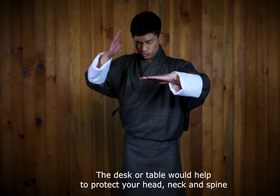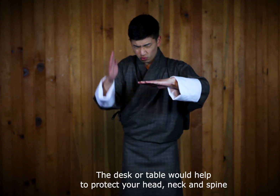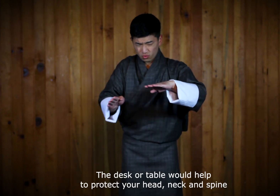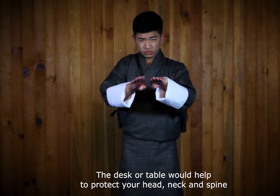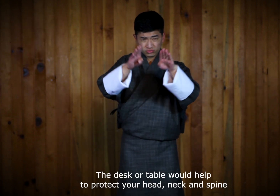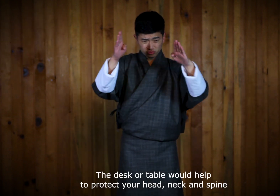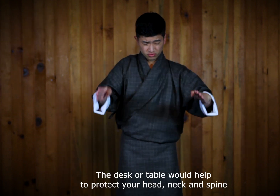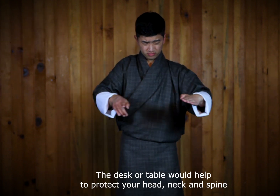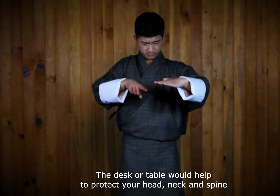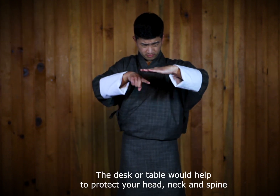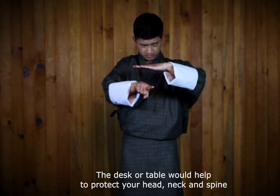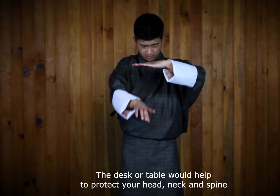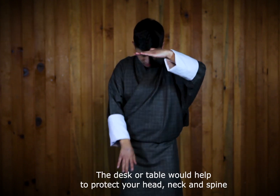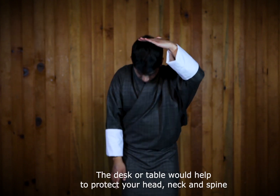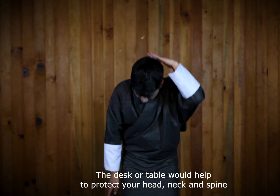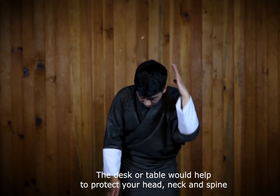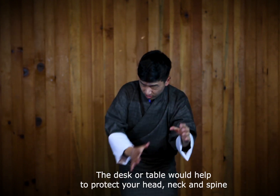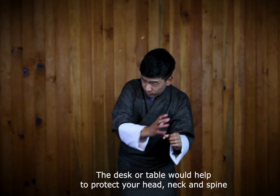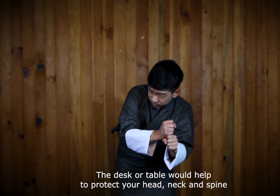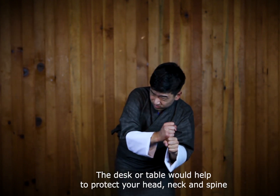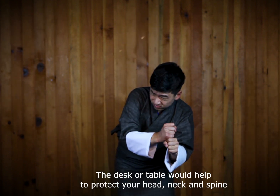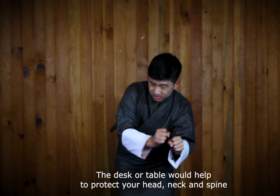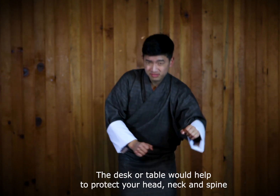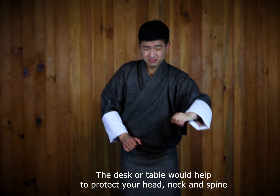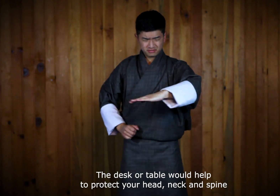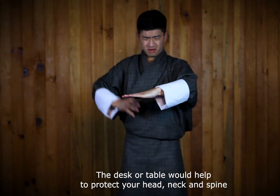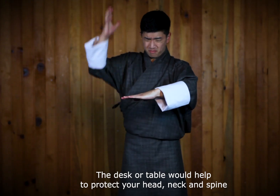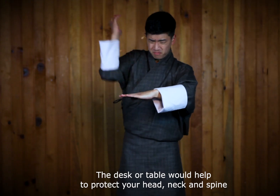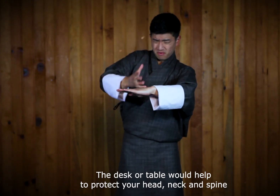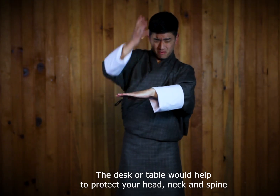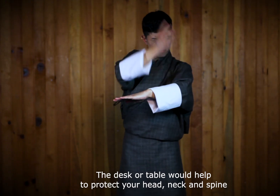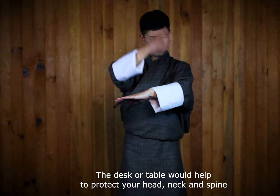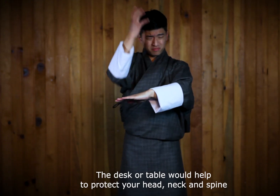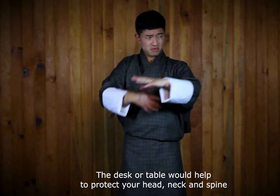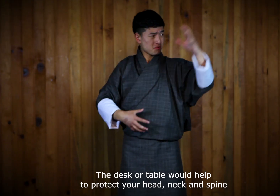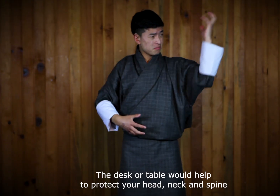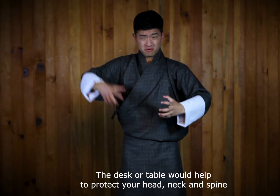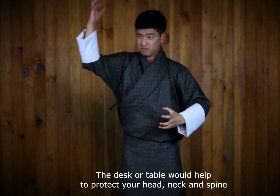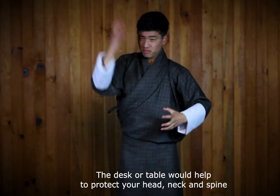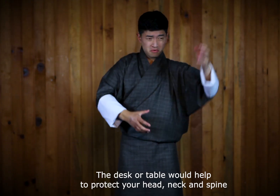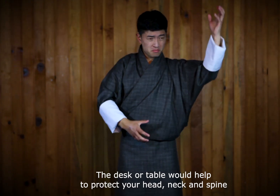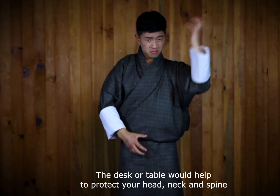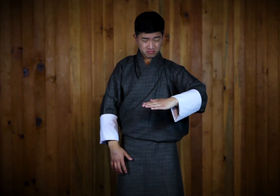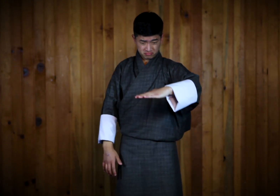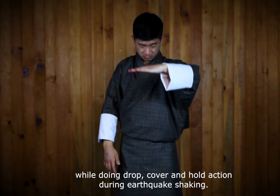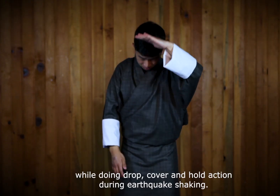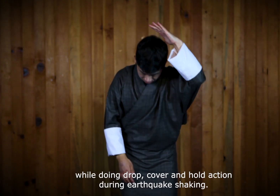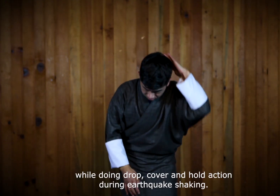The desk or table would help to protect your head, neck, and spine while doing